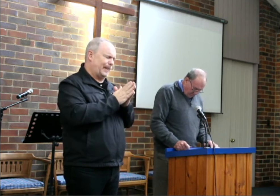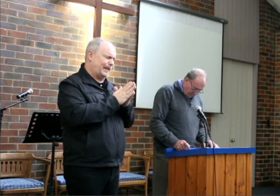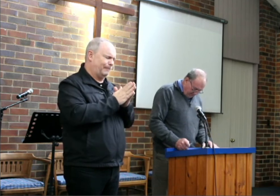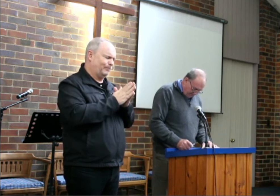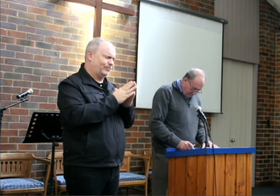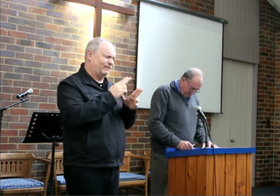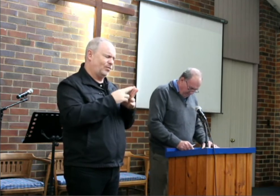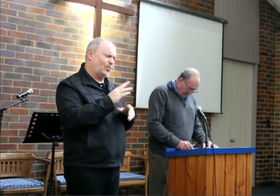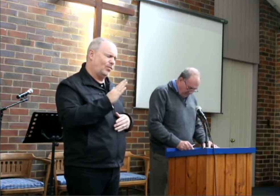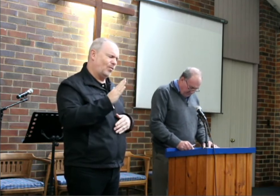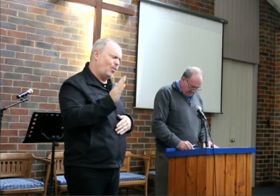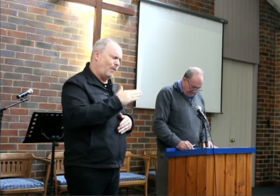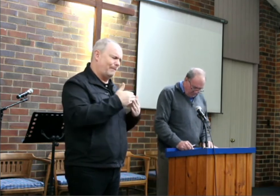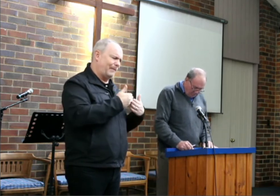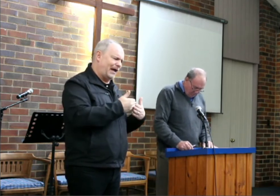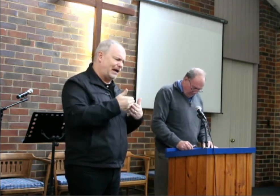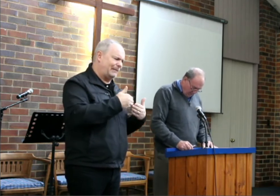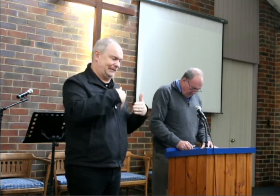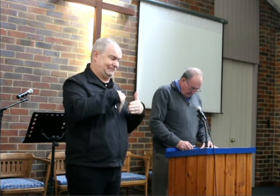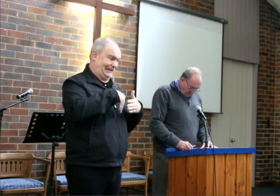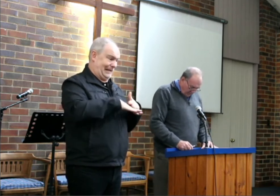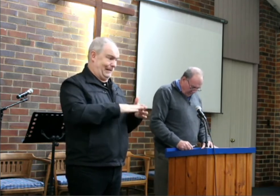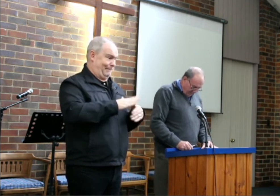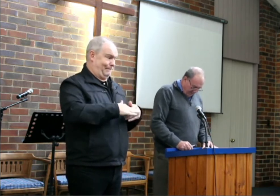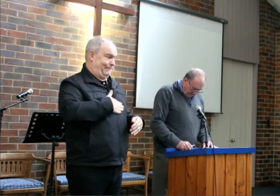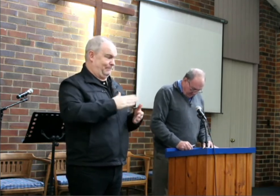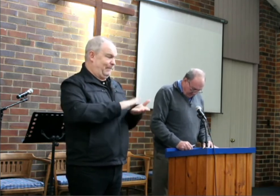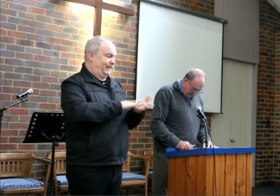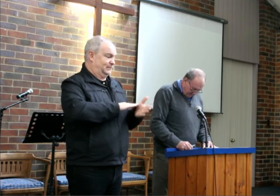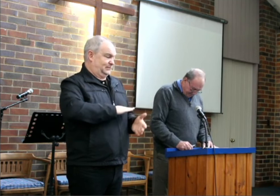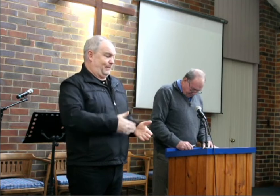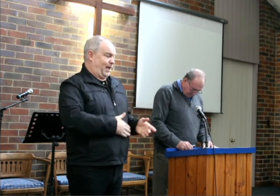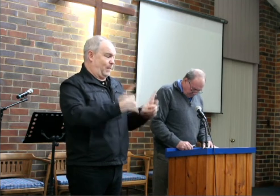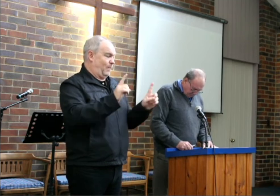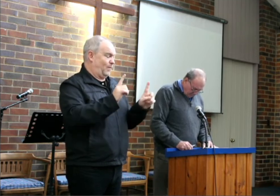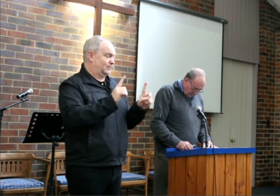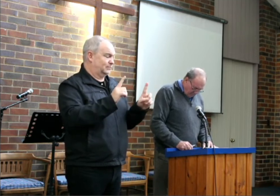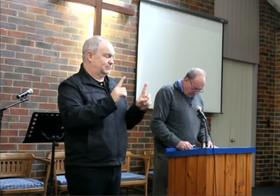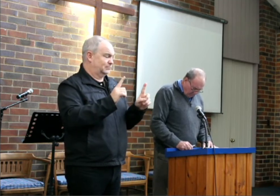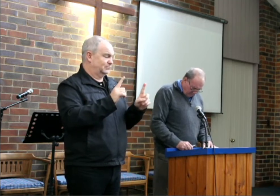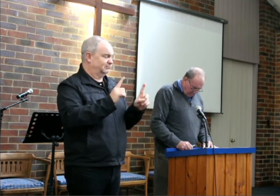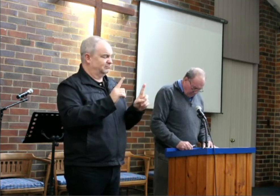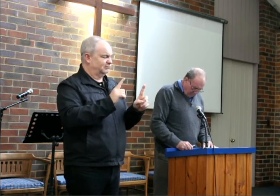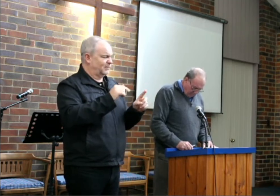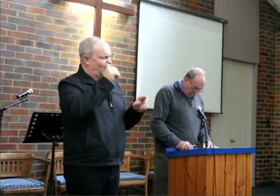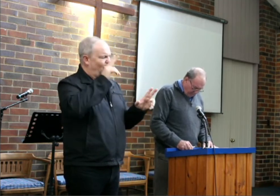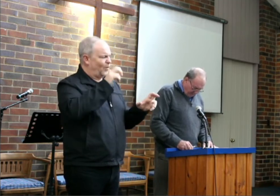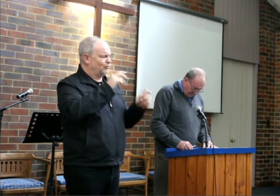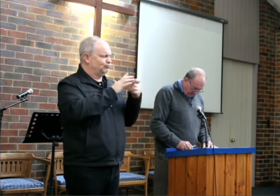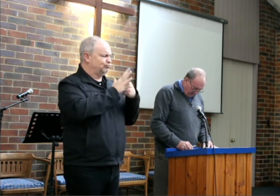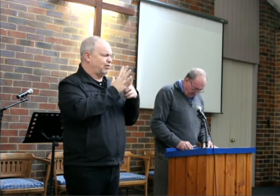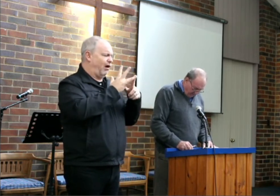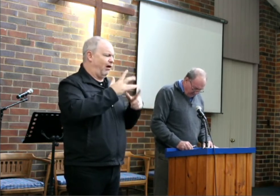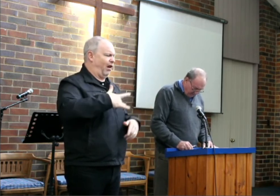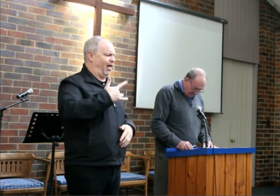for all of the babies in the womb. We pray, Father, for the what they call pro-life, Father,